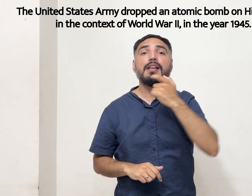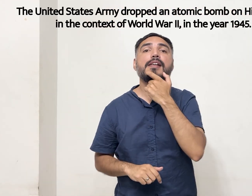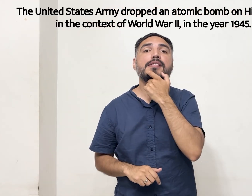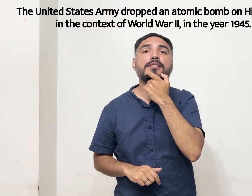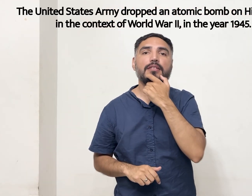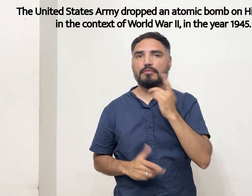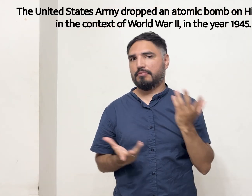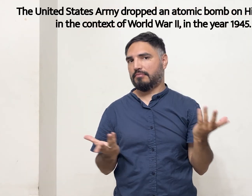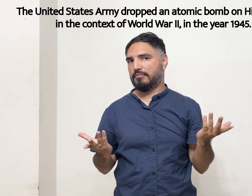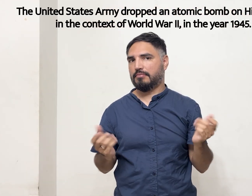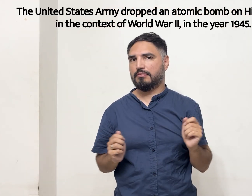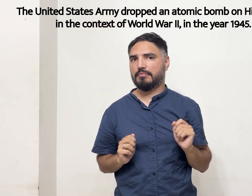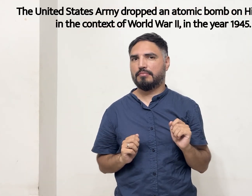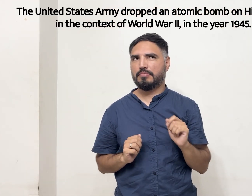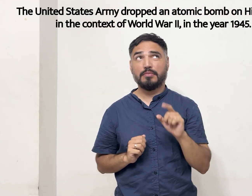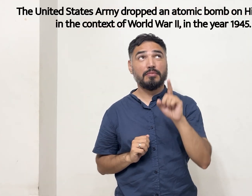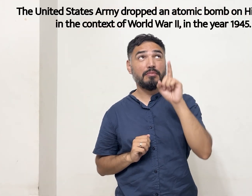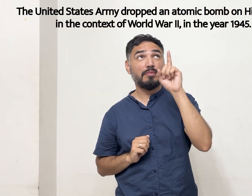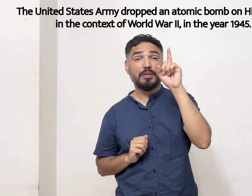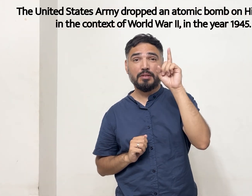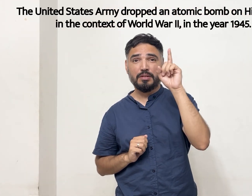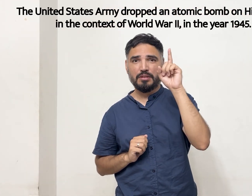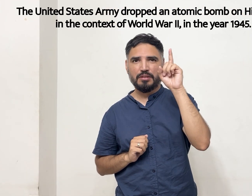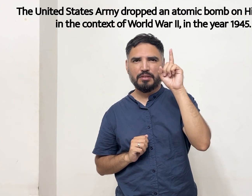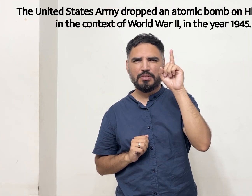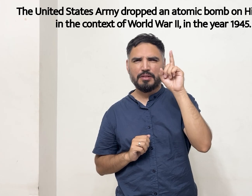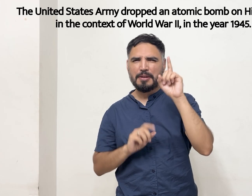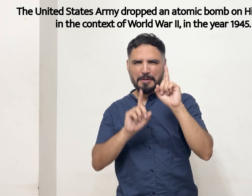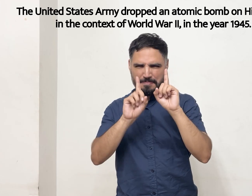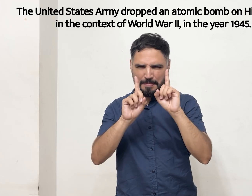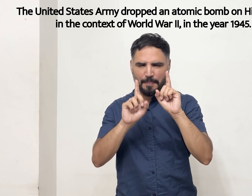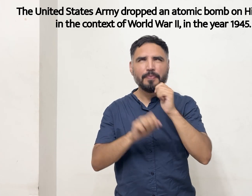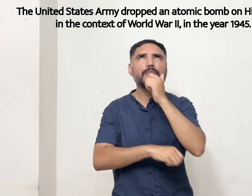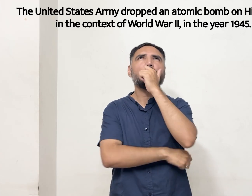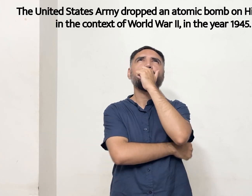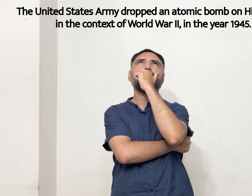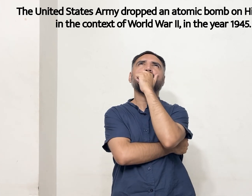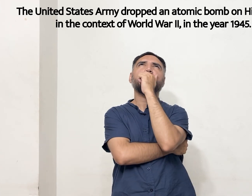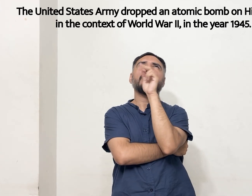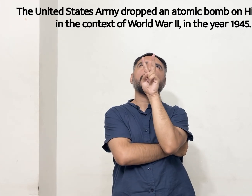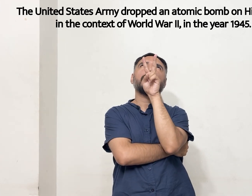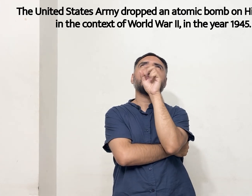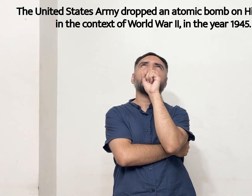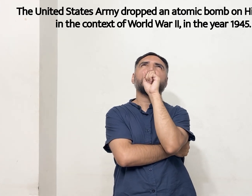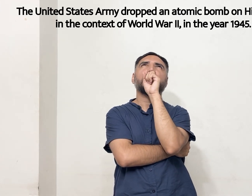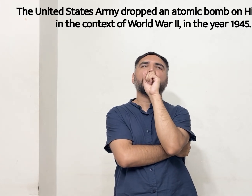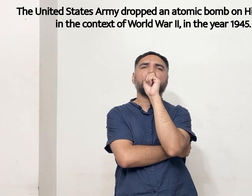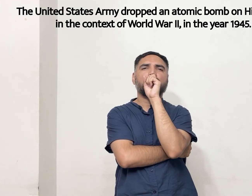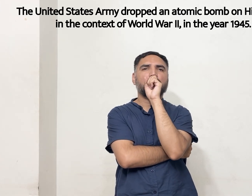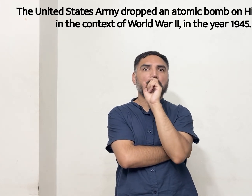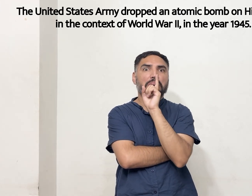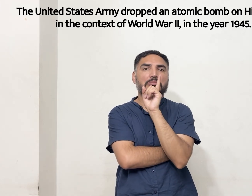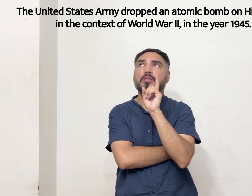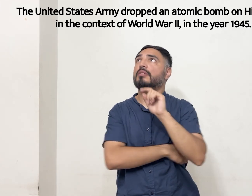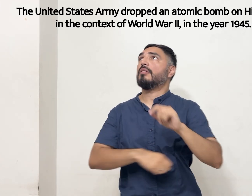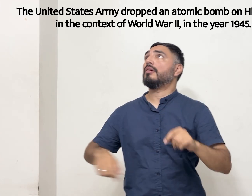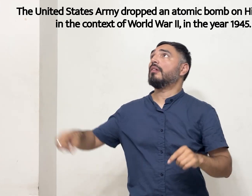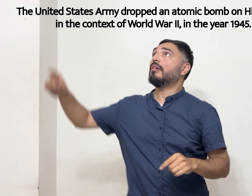this time. The exact same sentence. As we can see, when we write on a flat surface, we're drawing in